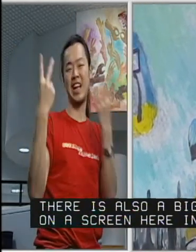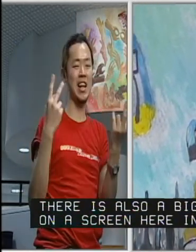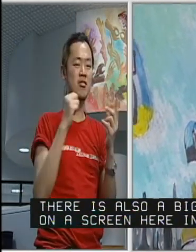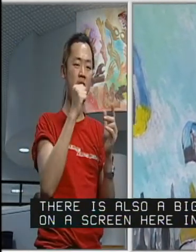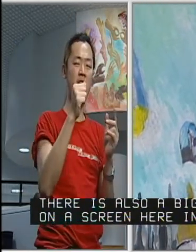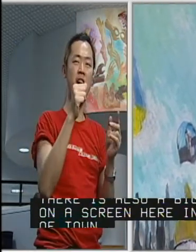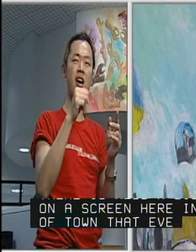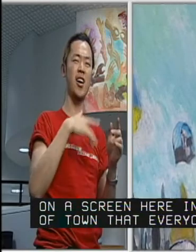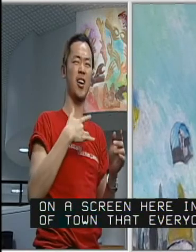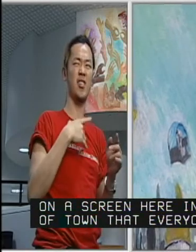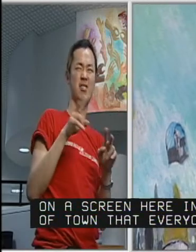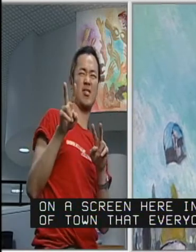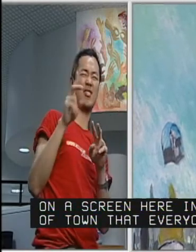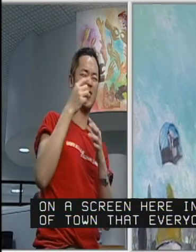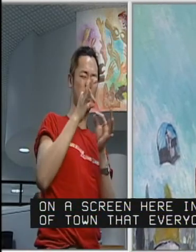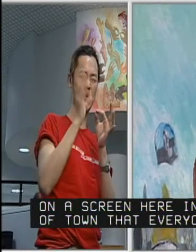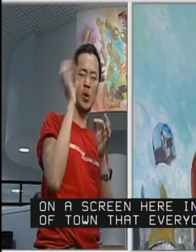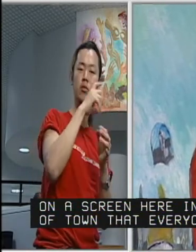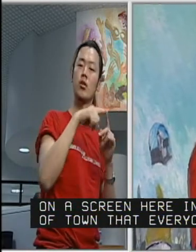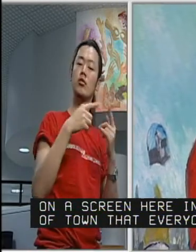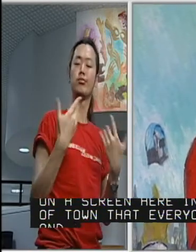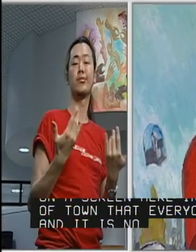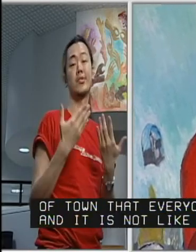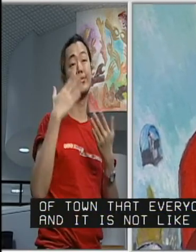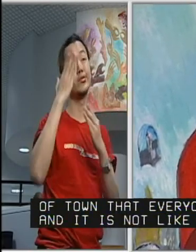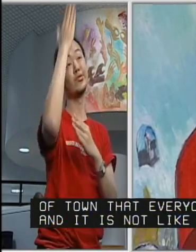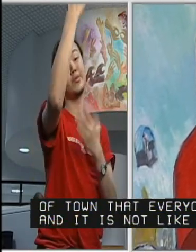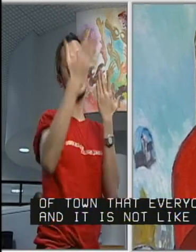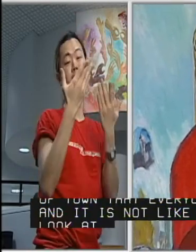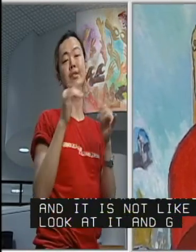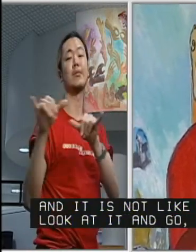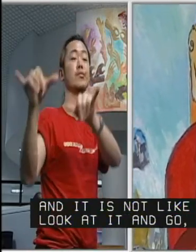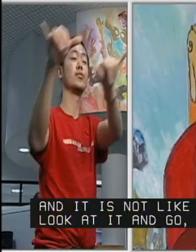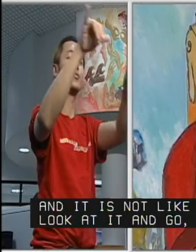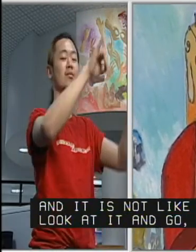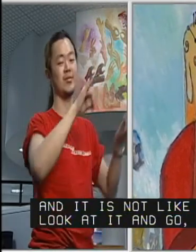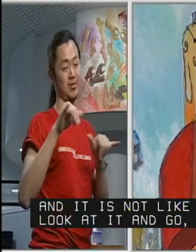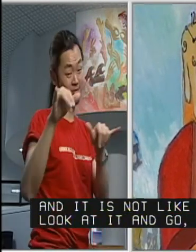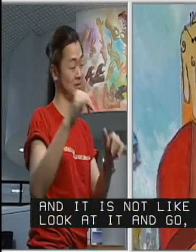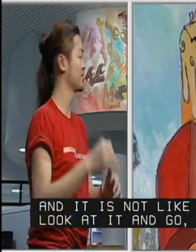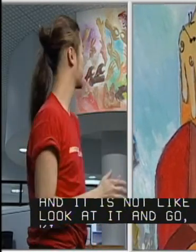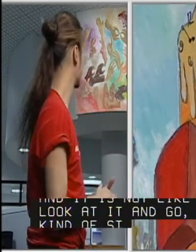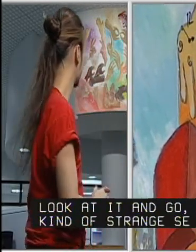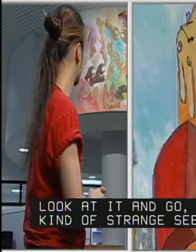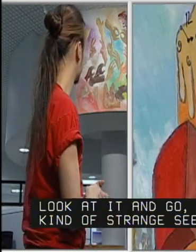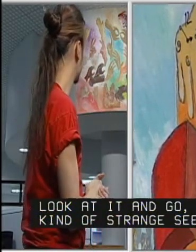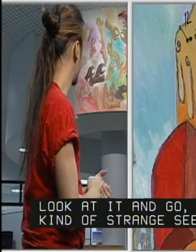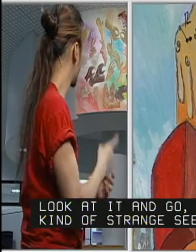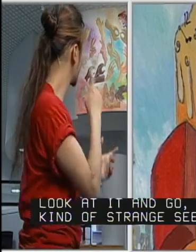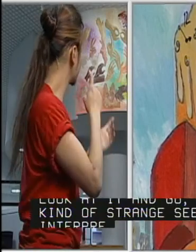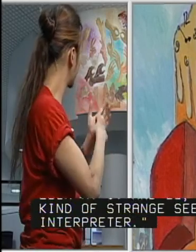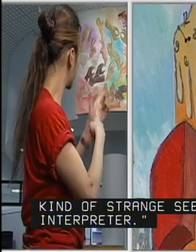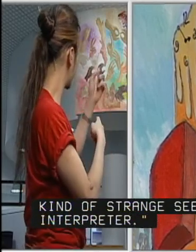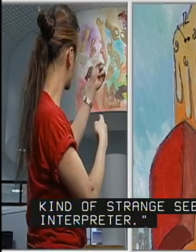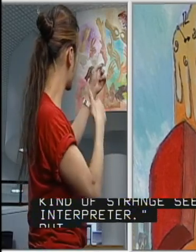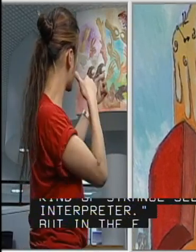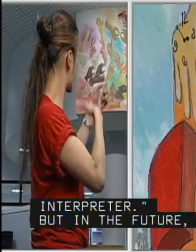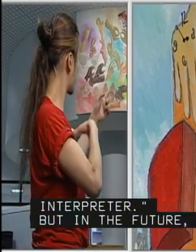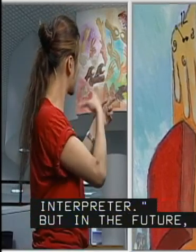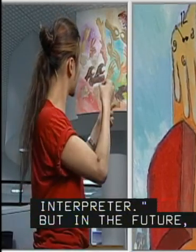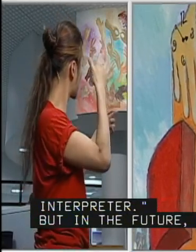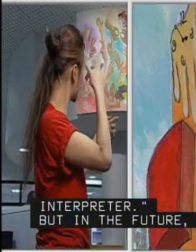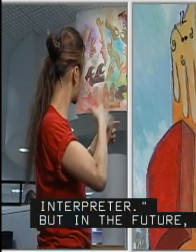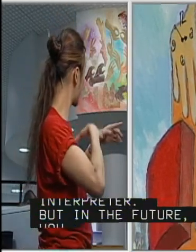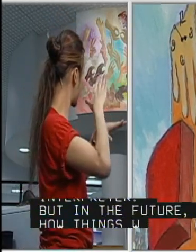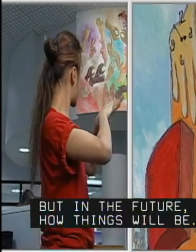screen here in the center of town that everyone can see. And it's not like you would look at it and go, oh, that's kind of strange seeing a big interpreter, but in the future,